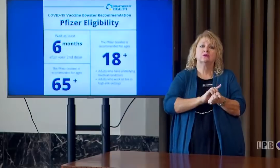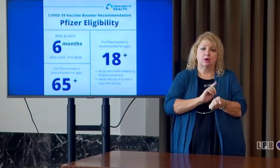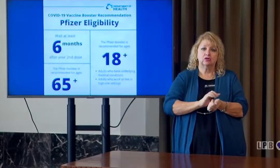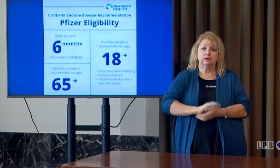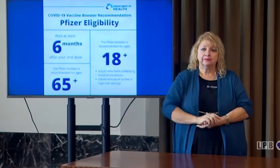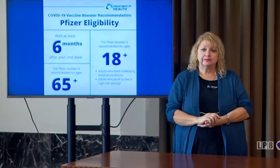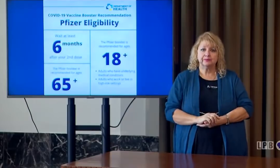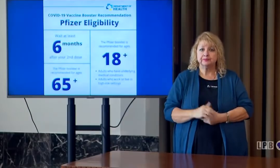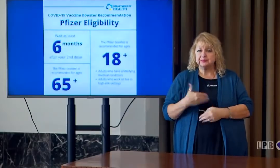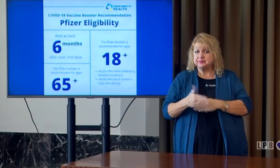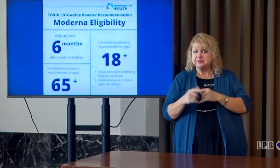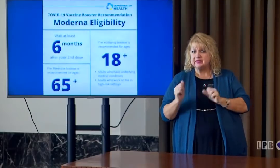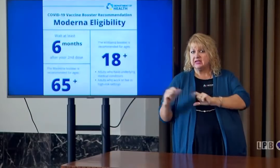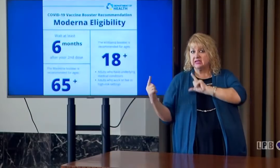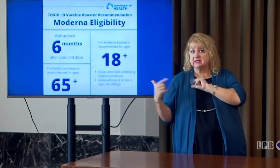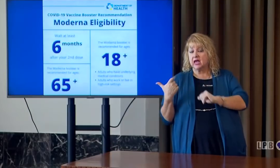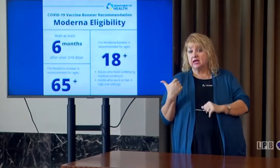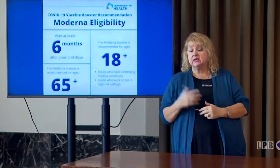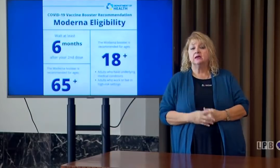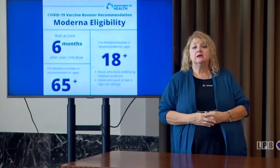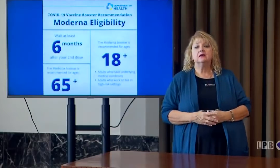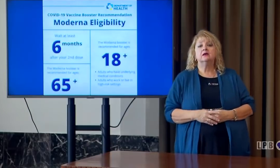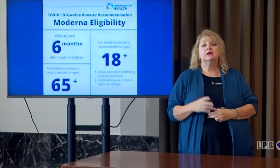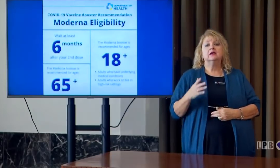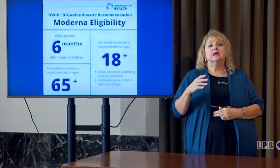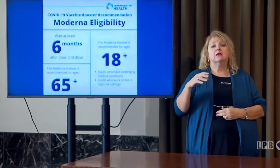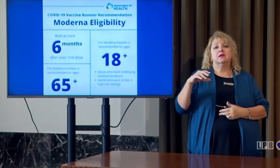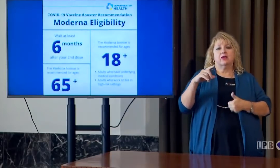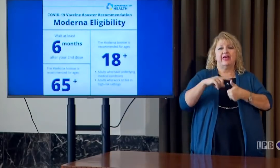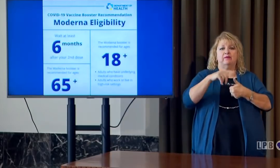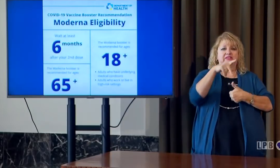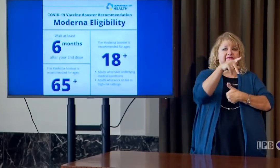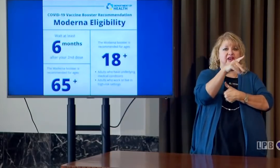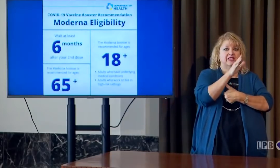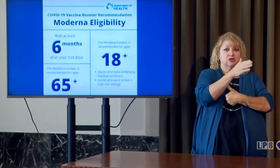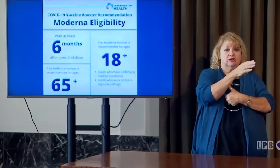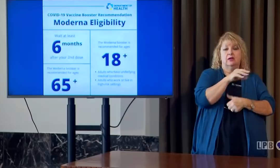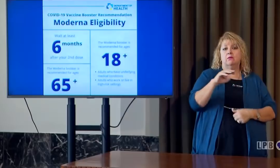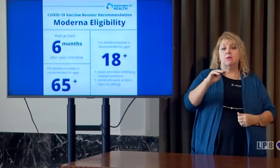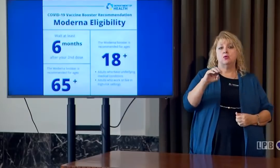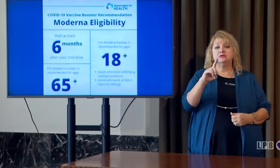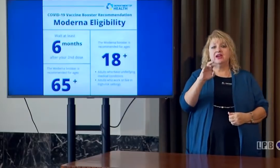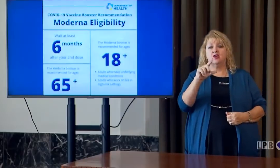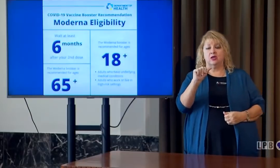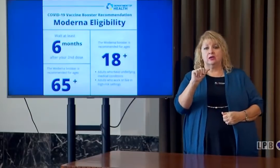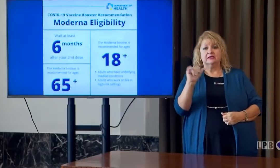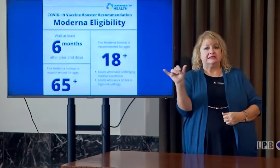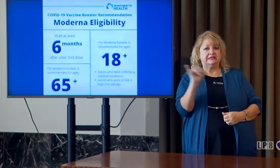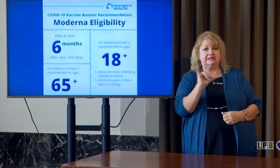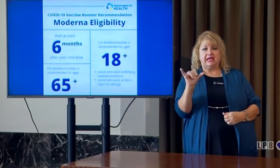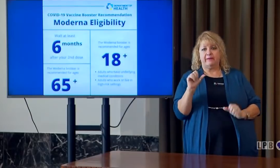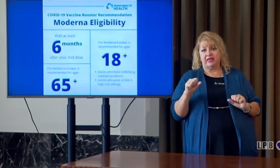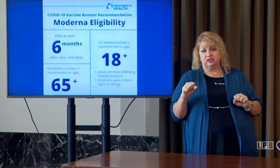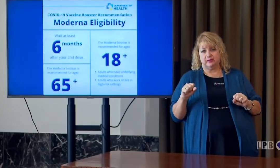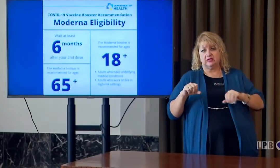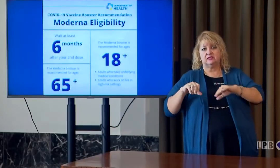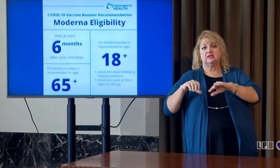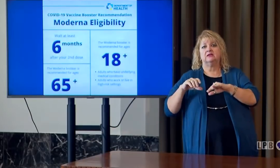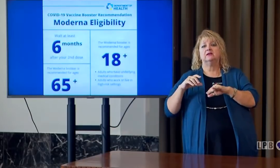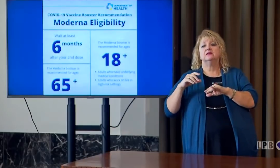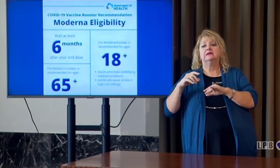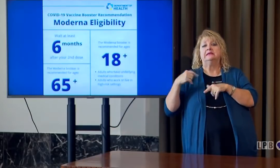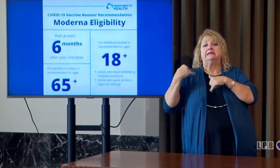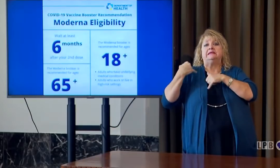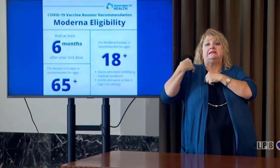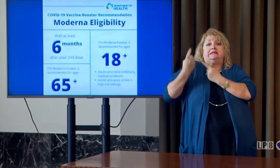If you go to the next slide, the eligibility for Moderna is essentially the same as Pfizer. If you are 6 months out